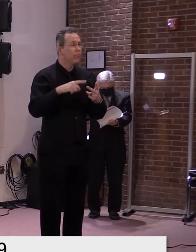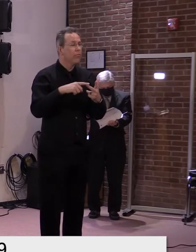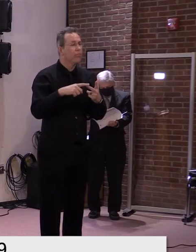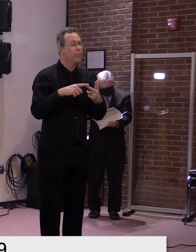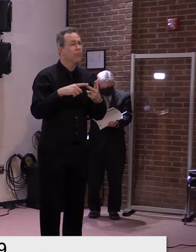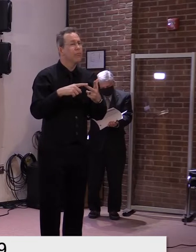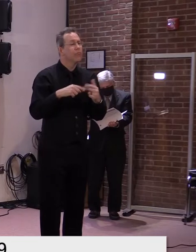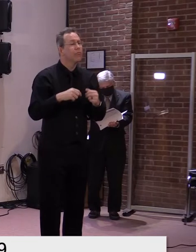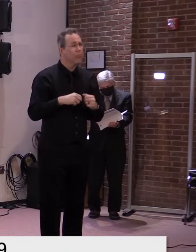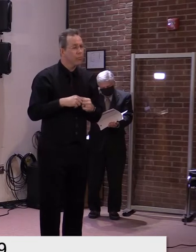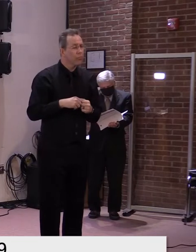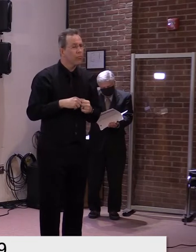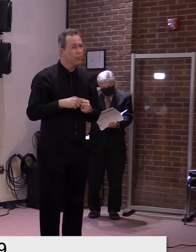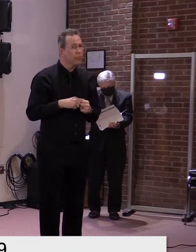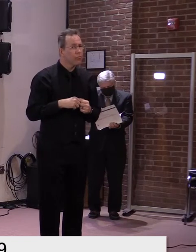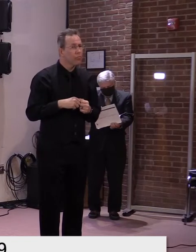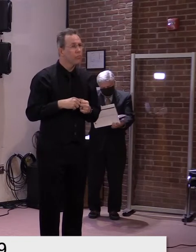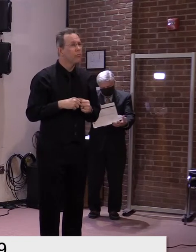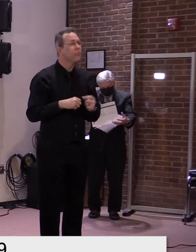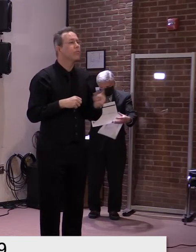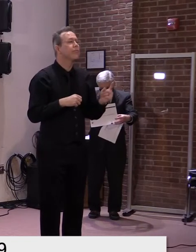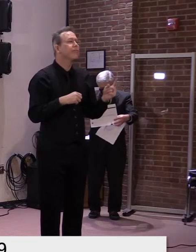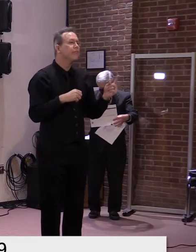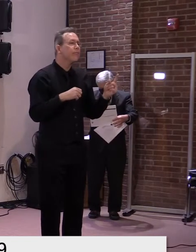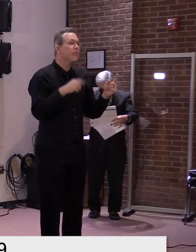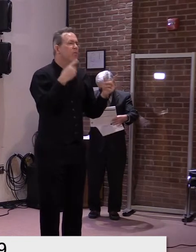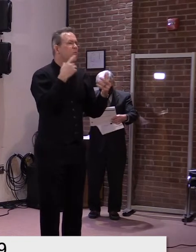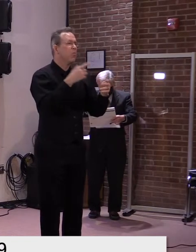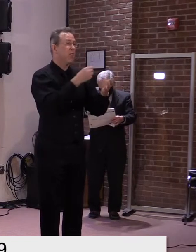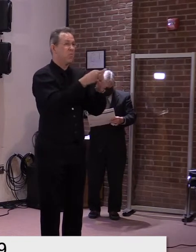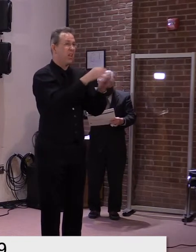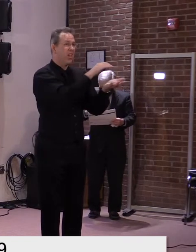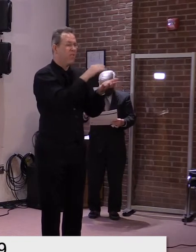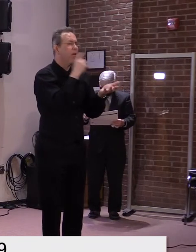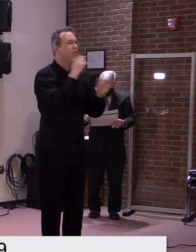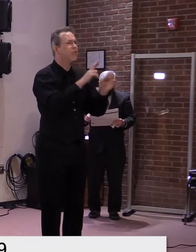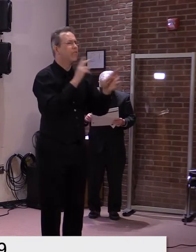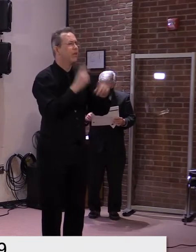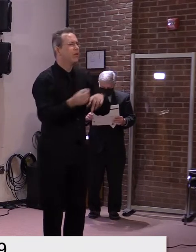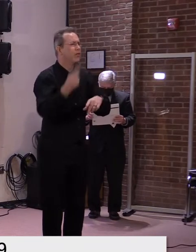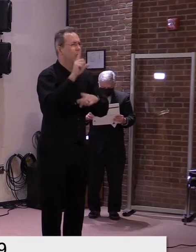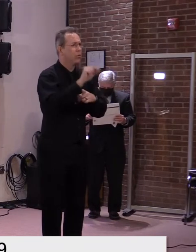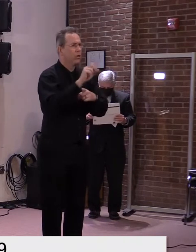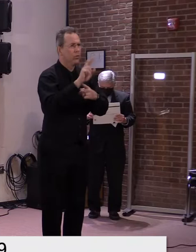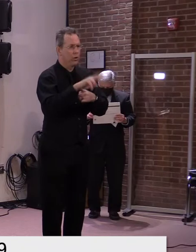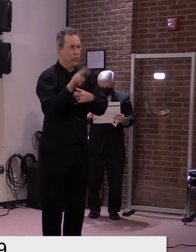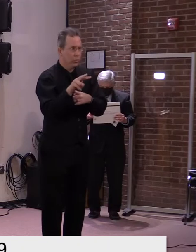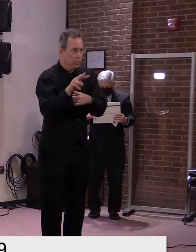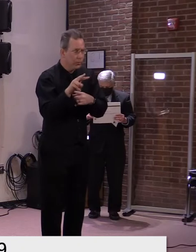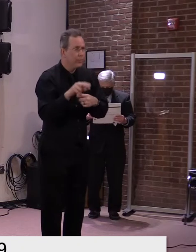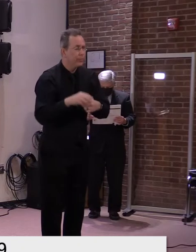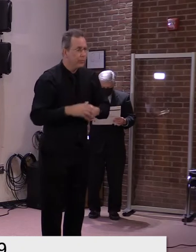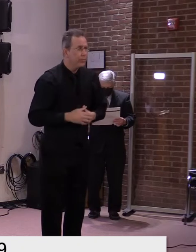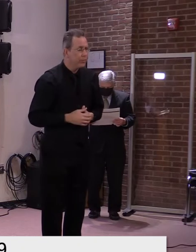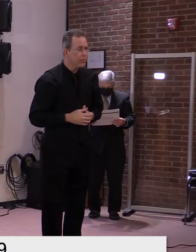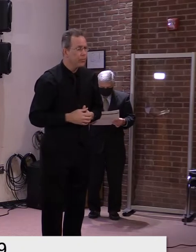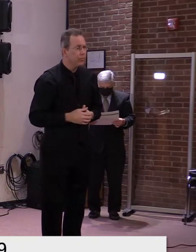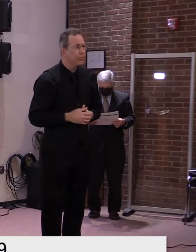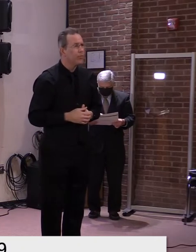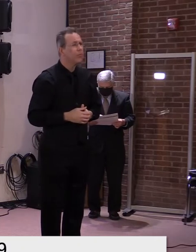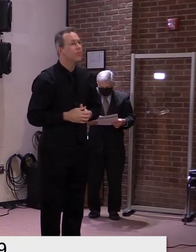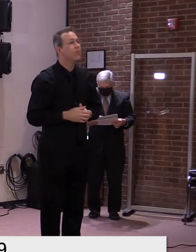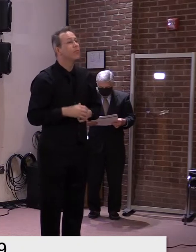be available in next year's filing, that is for the 2021 filing. And just briefly, these